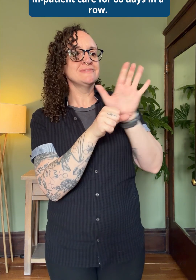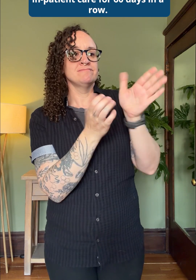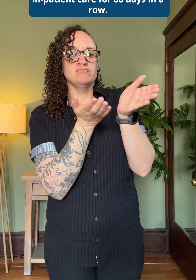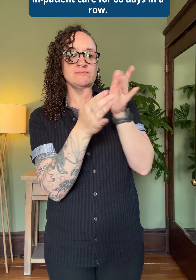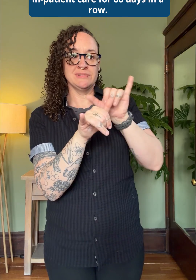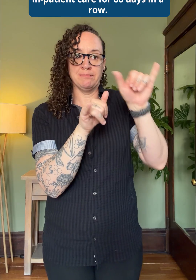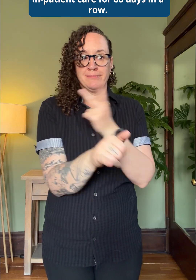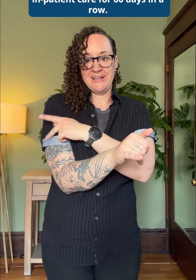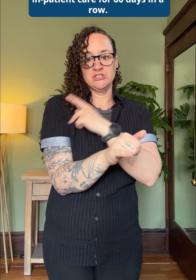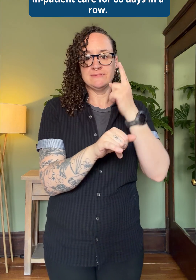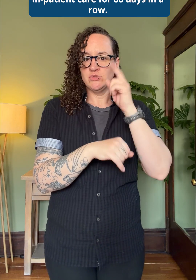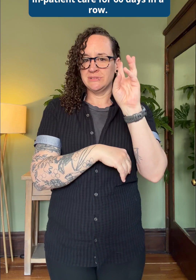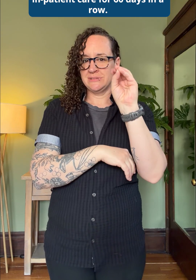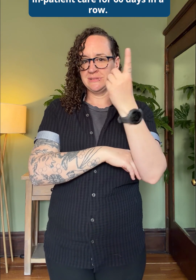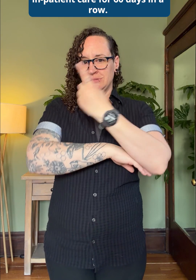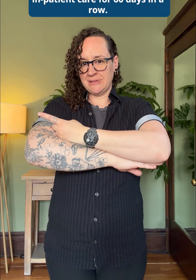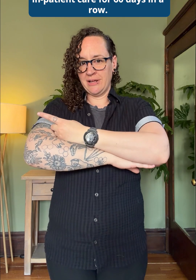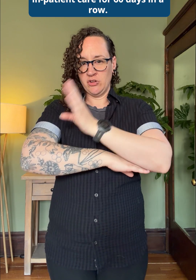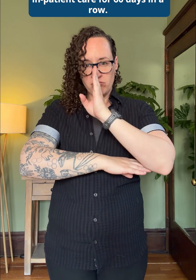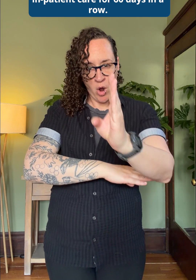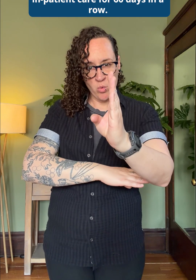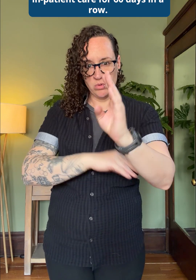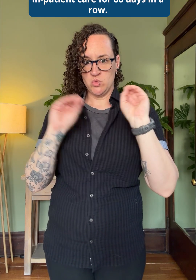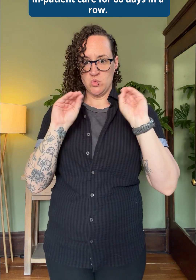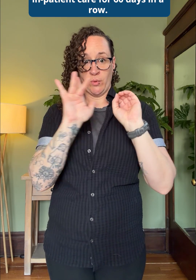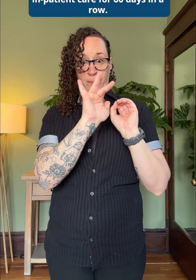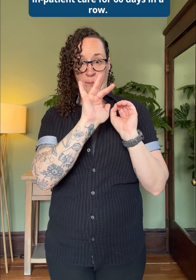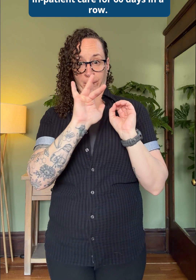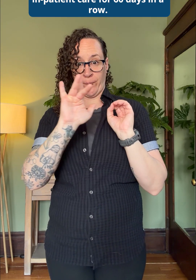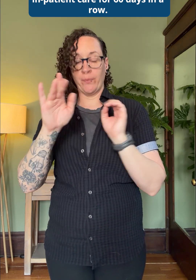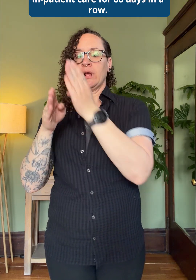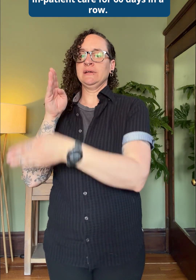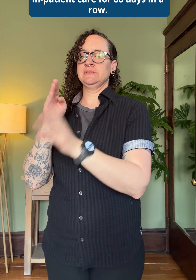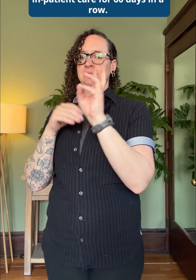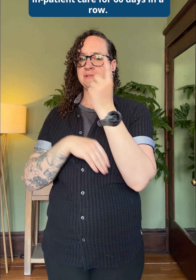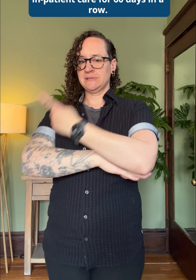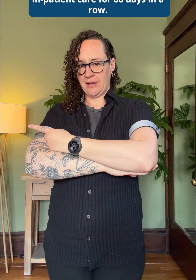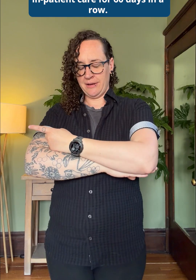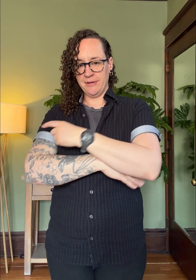when you have not received any inpatient care for 60 days in a row.